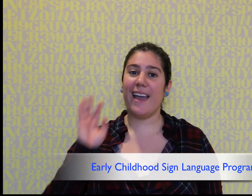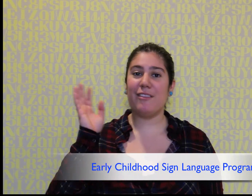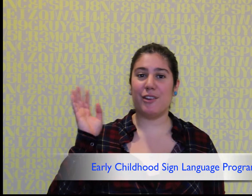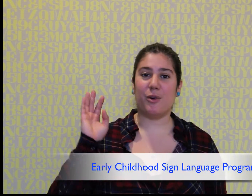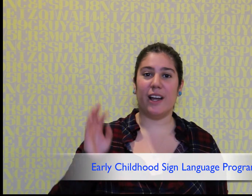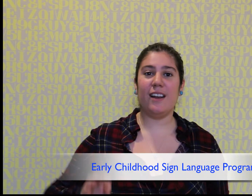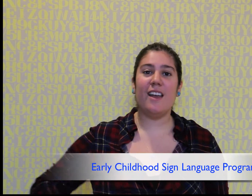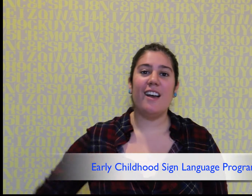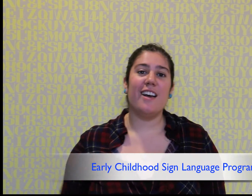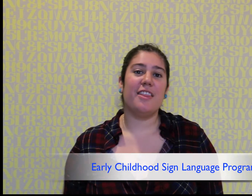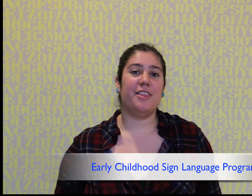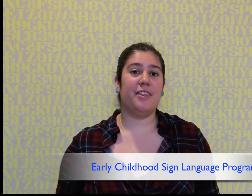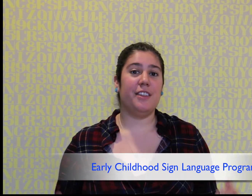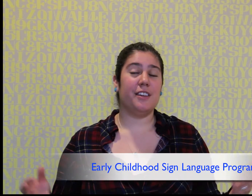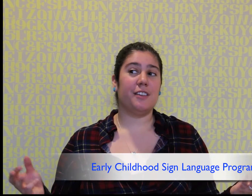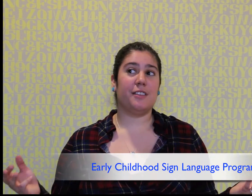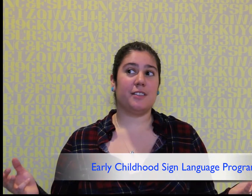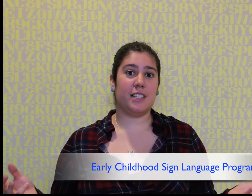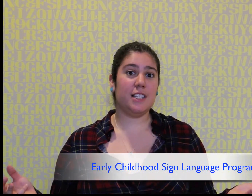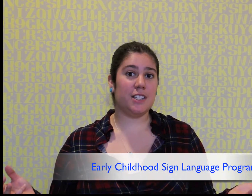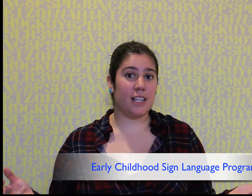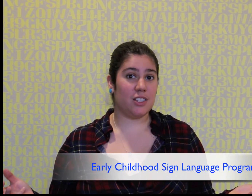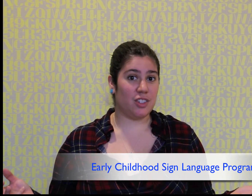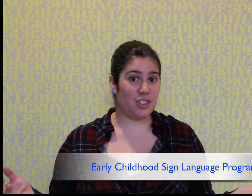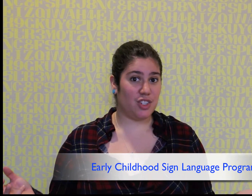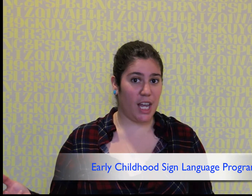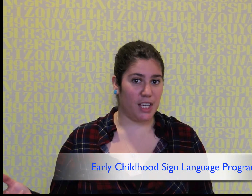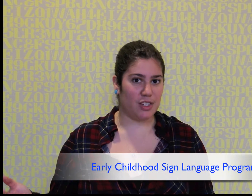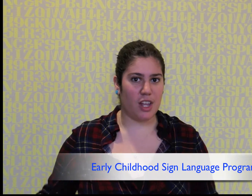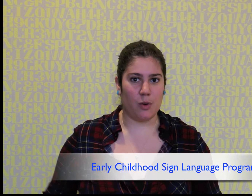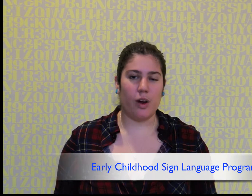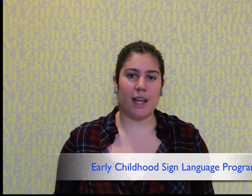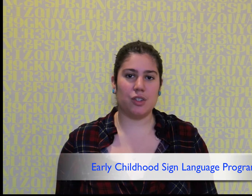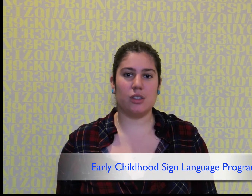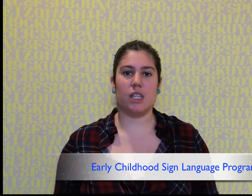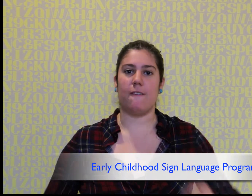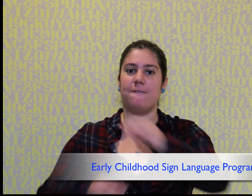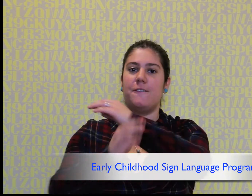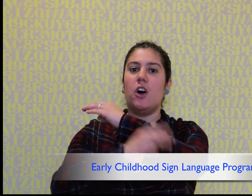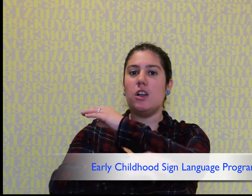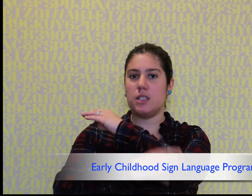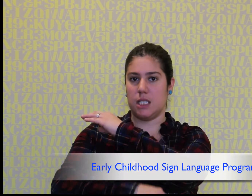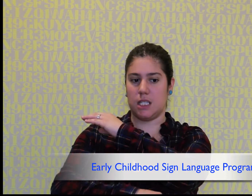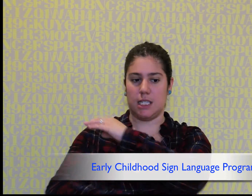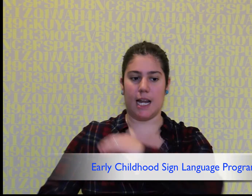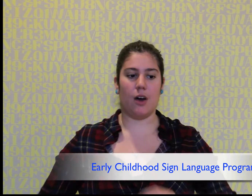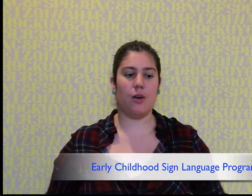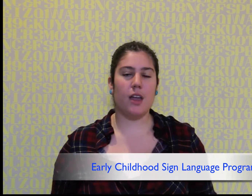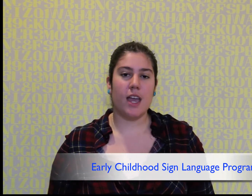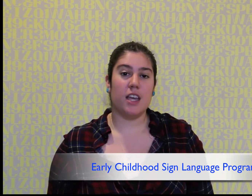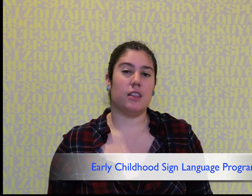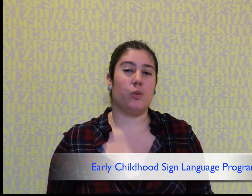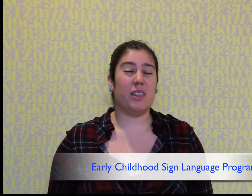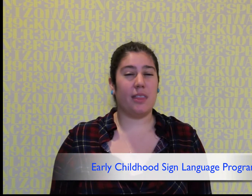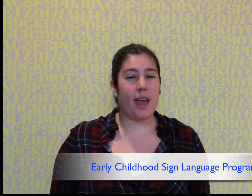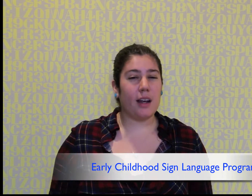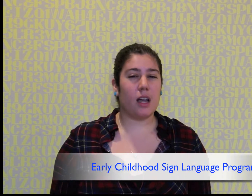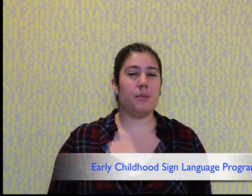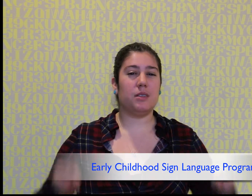Hi everyone! The season has just changed and we're actually in the fall season now. With that comes a bit